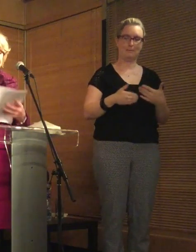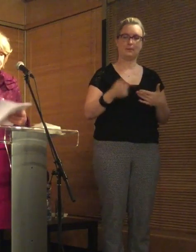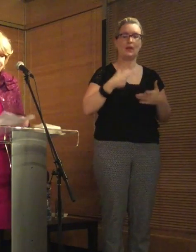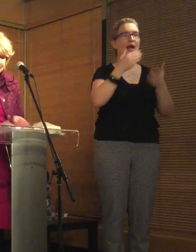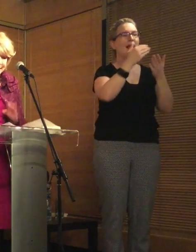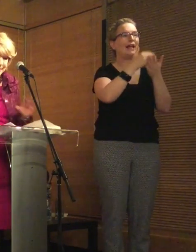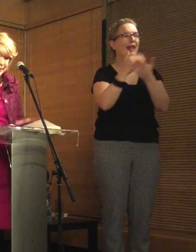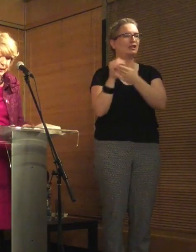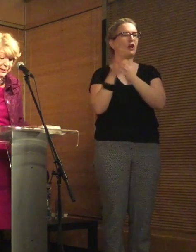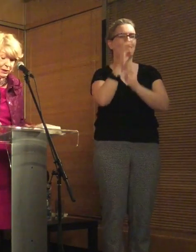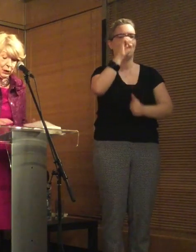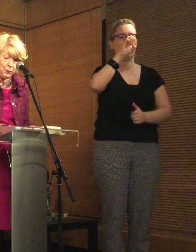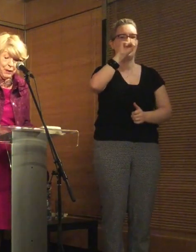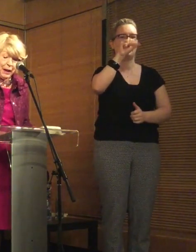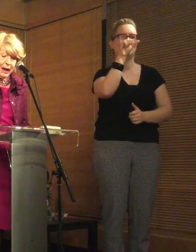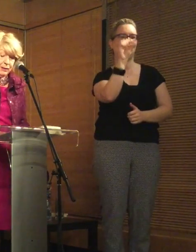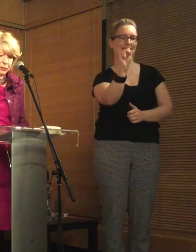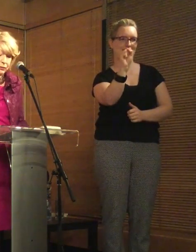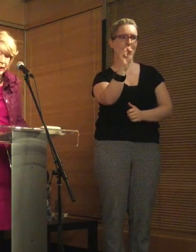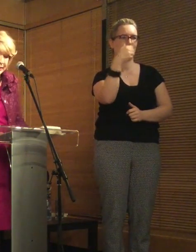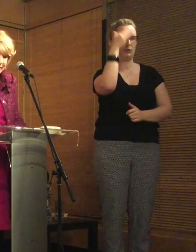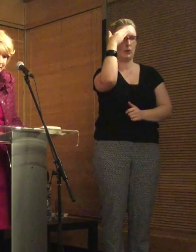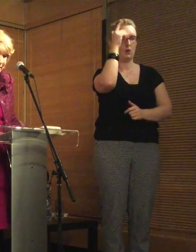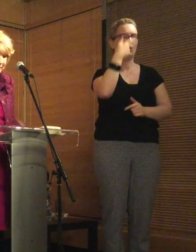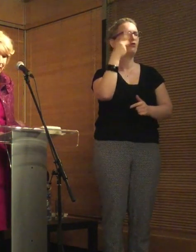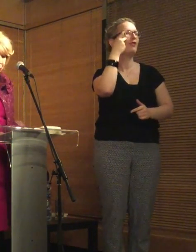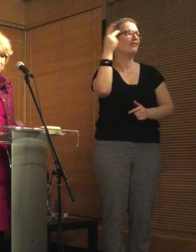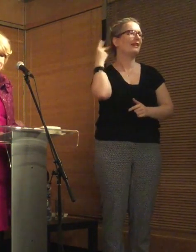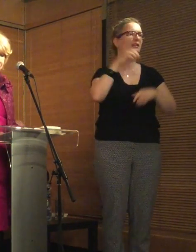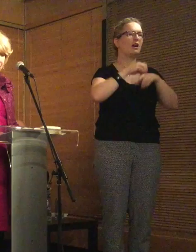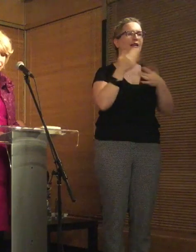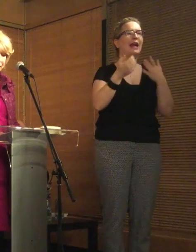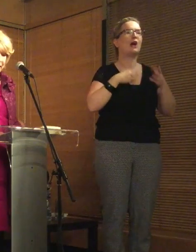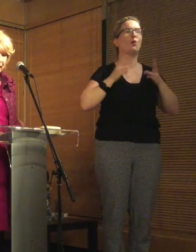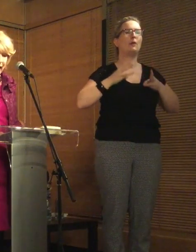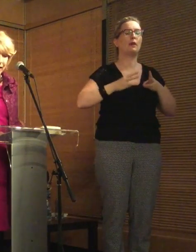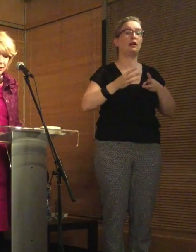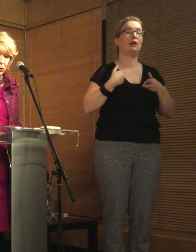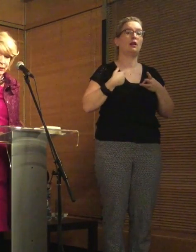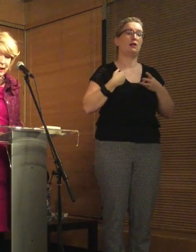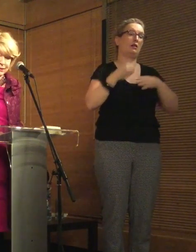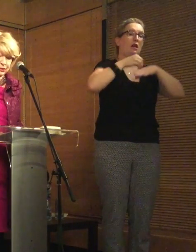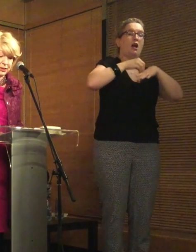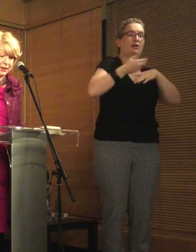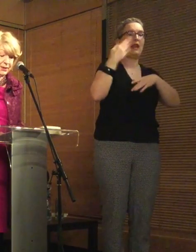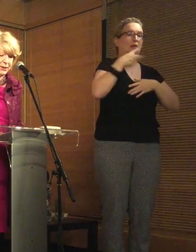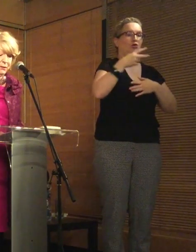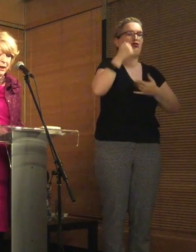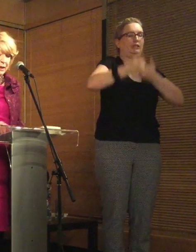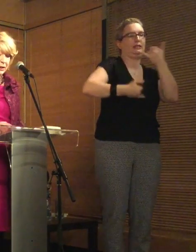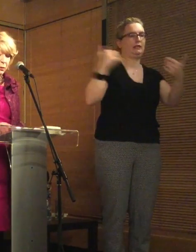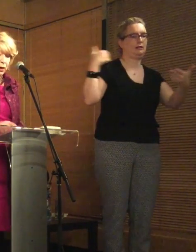it's a collection of essays, as we know, reflecting, as it says, on how women have fared in Ireland over the last 100